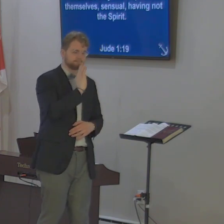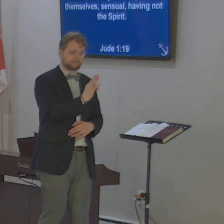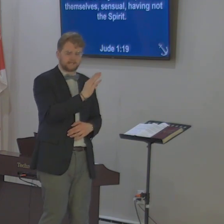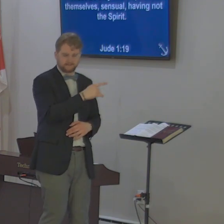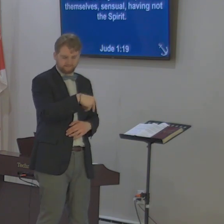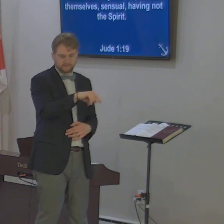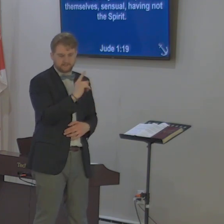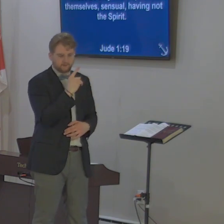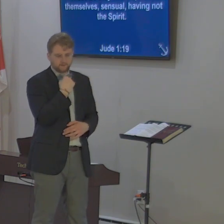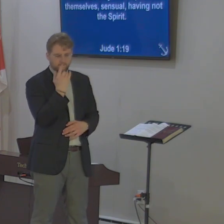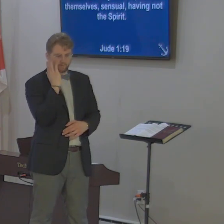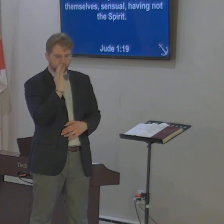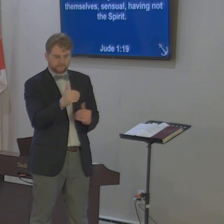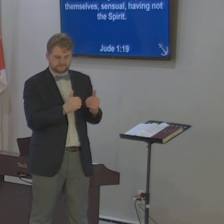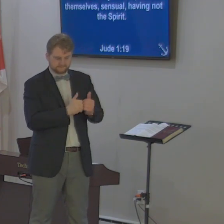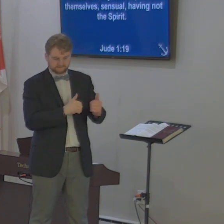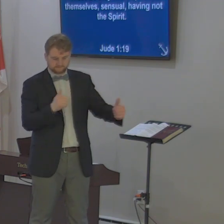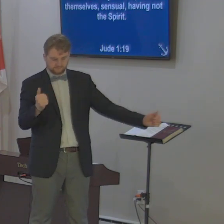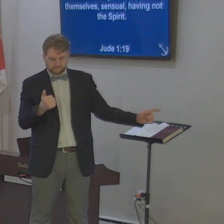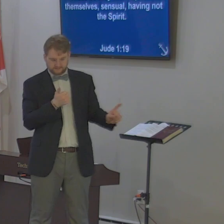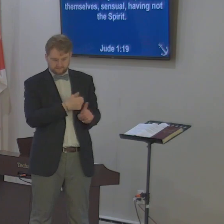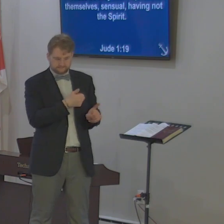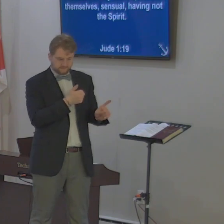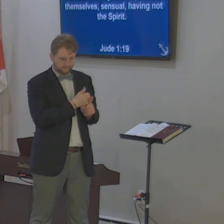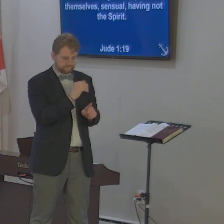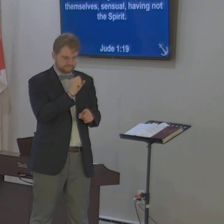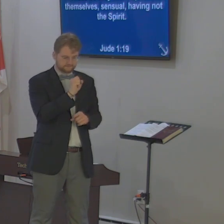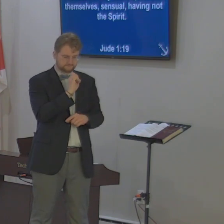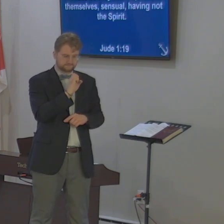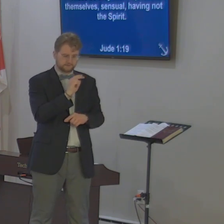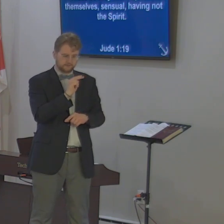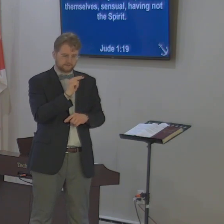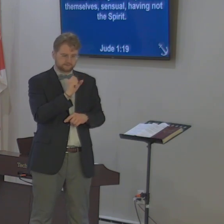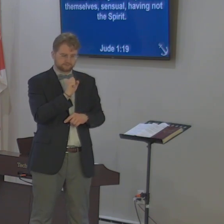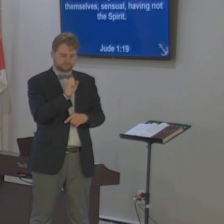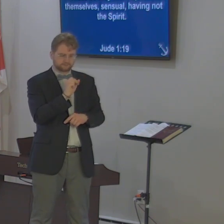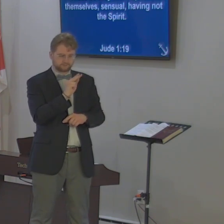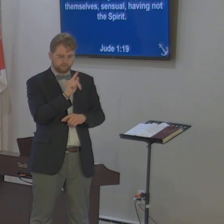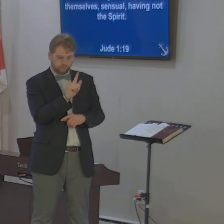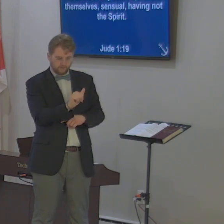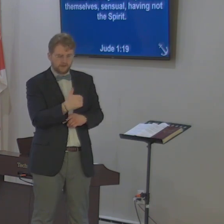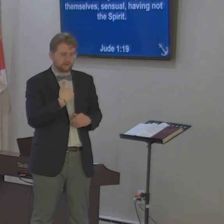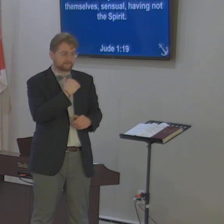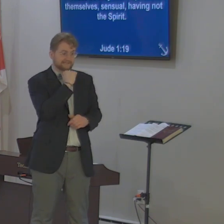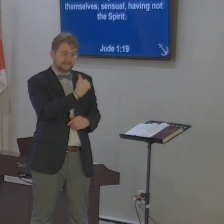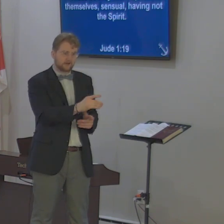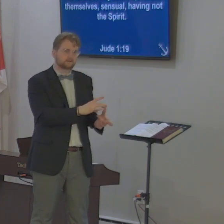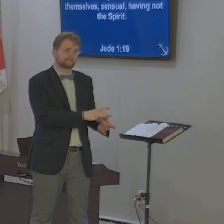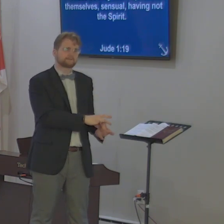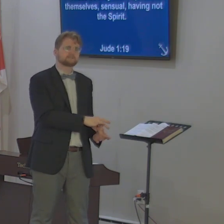These be they who separate themselves, sensual, what does it say? Having not the Spirit.